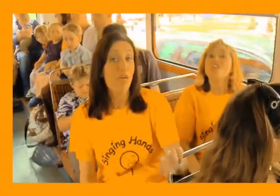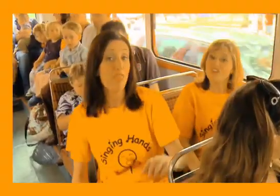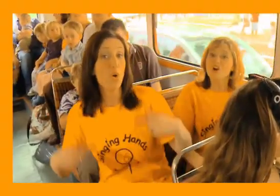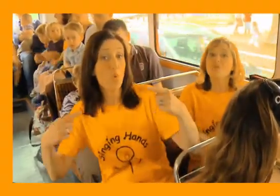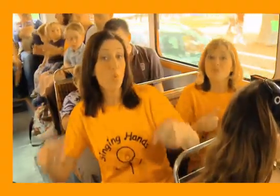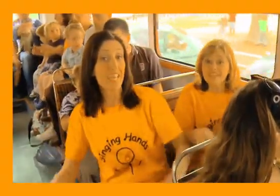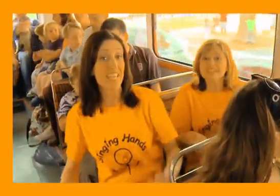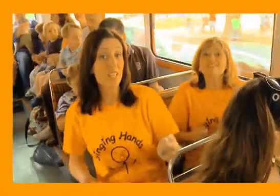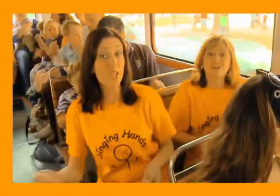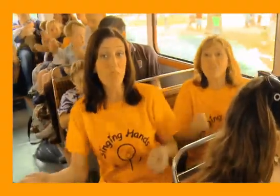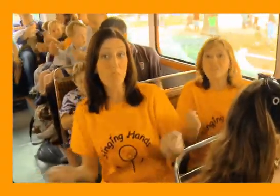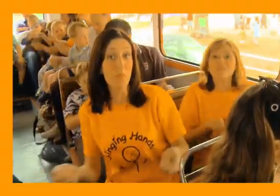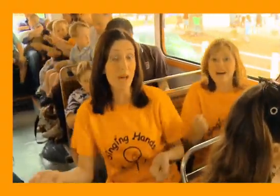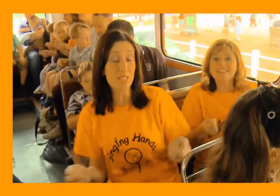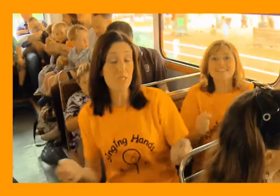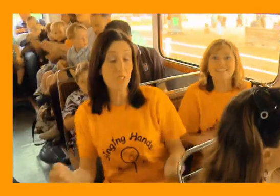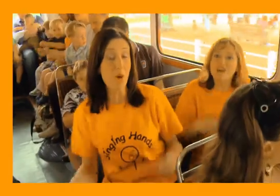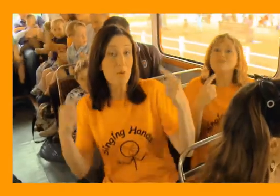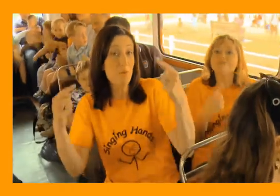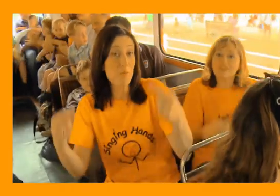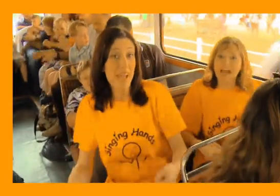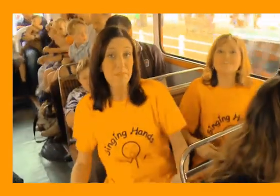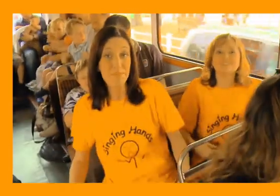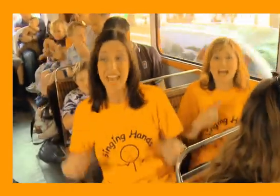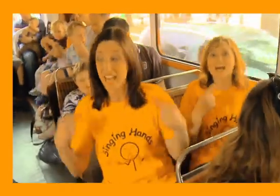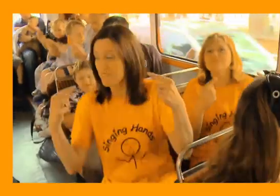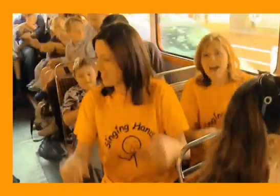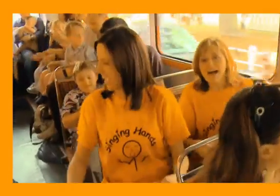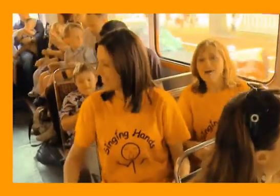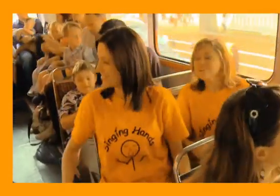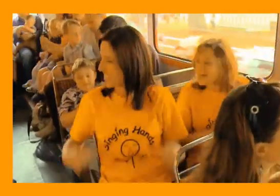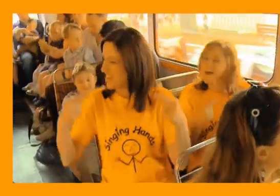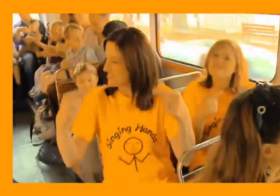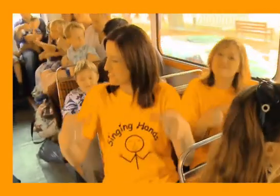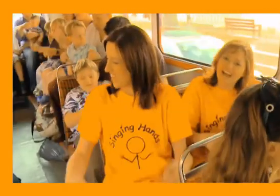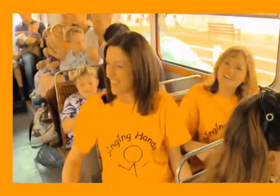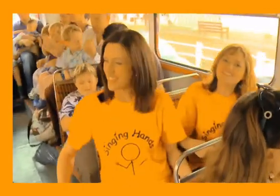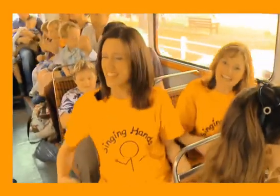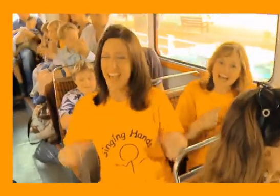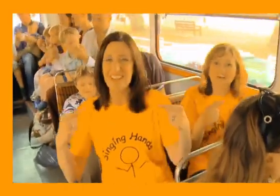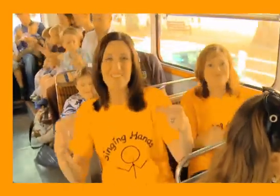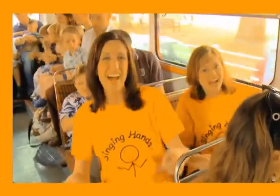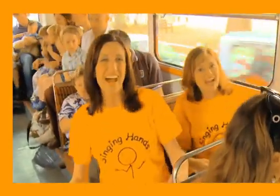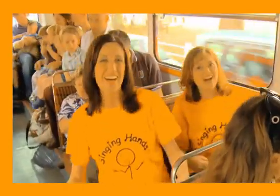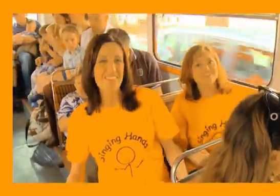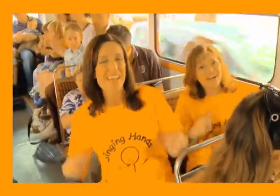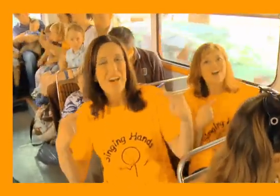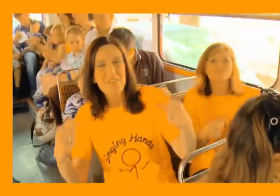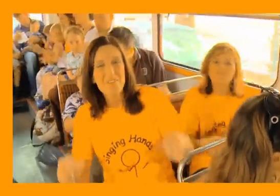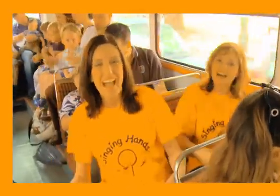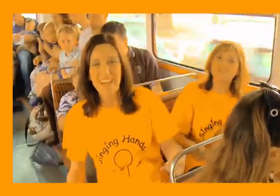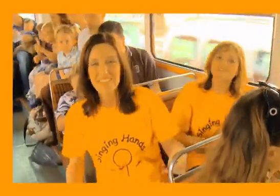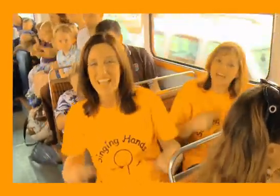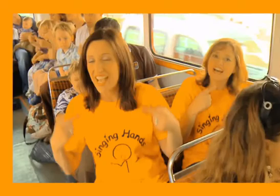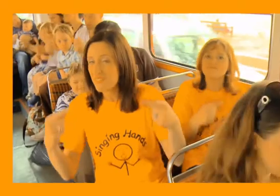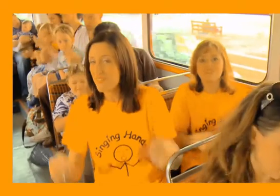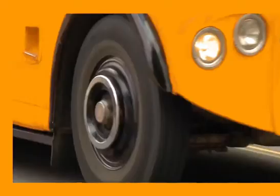the wheels on the bus go round and round, round and round, round and round.